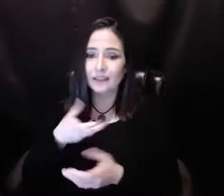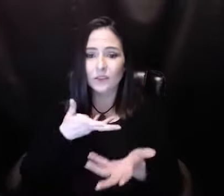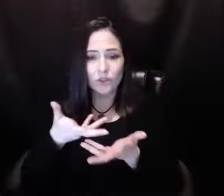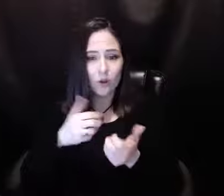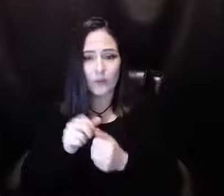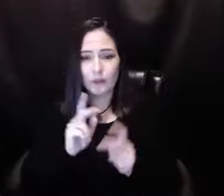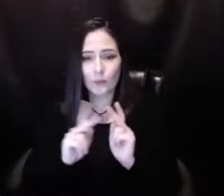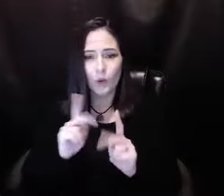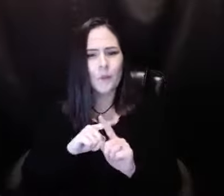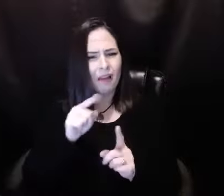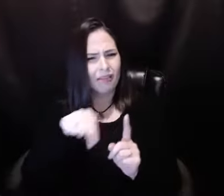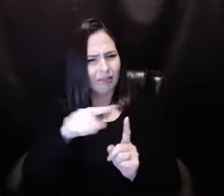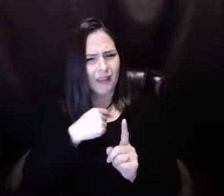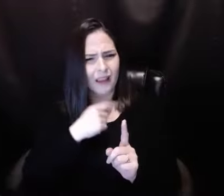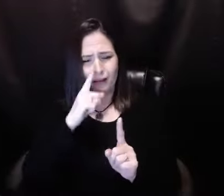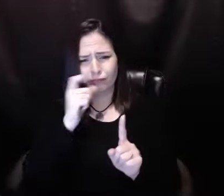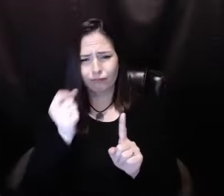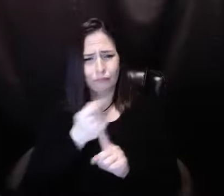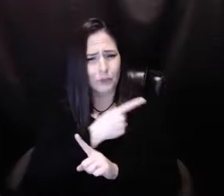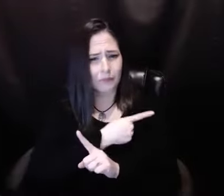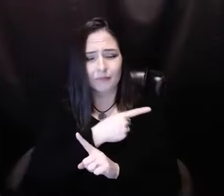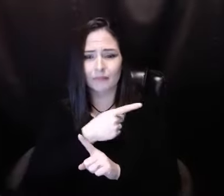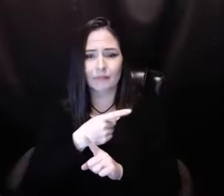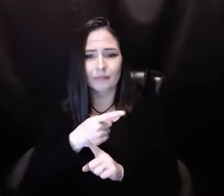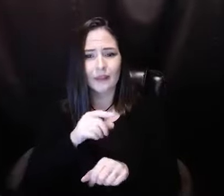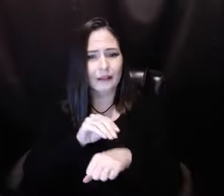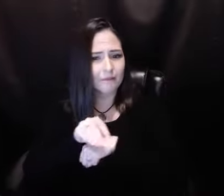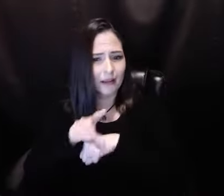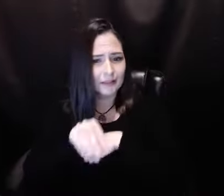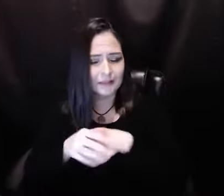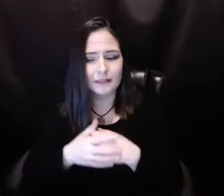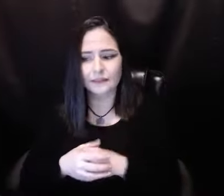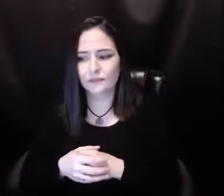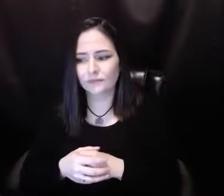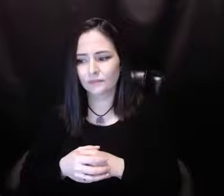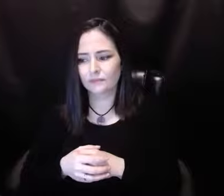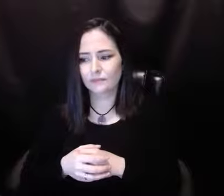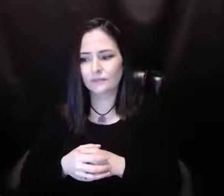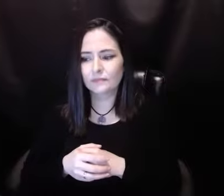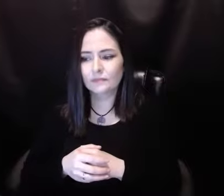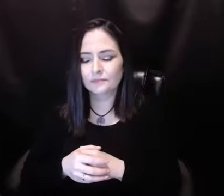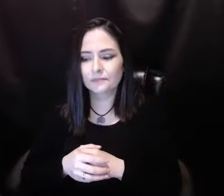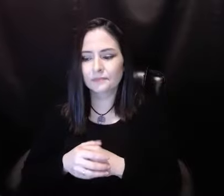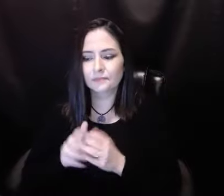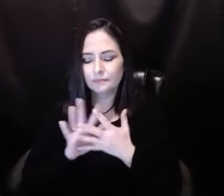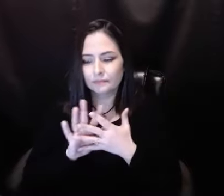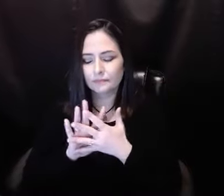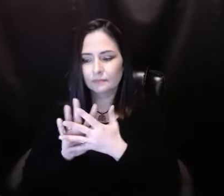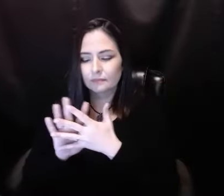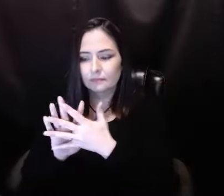And I did talk to somebody. They had the most bizarre advice. They're like, "Oh my god, I heard